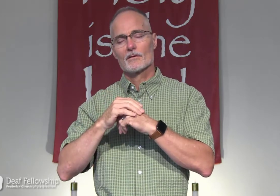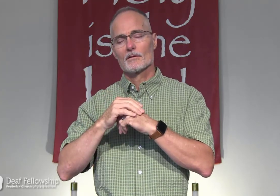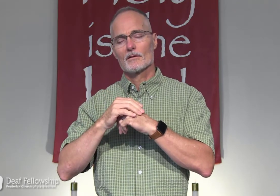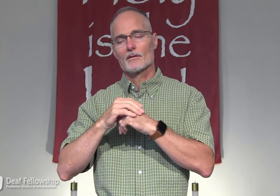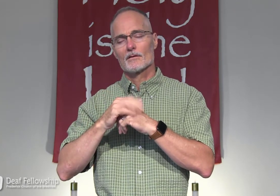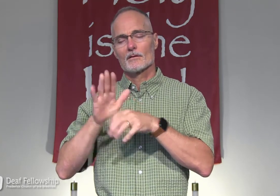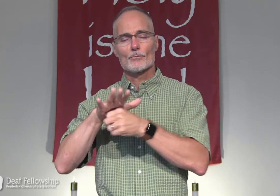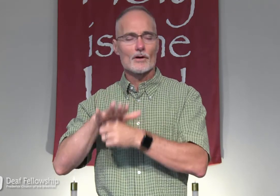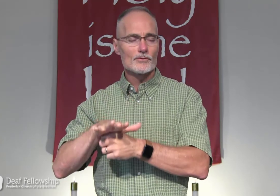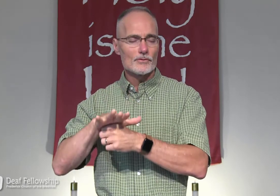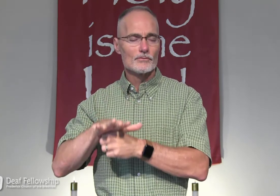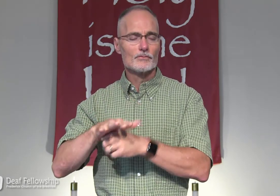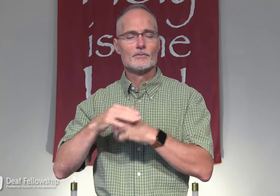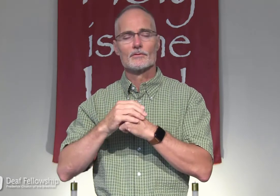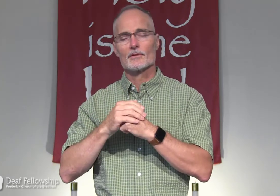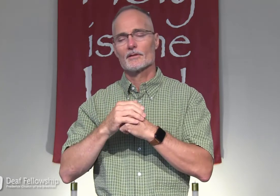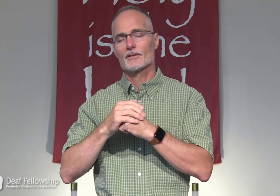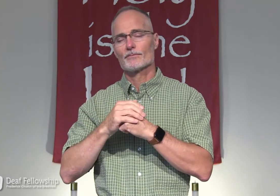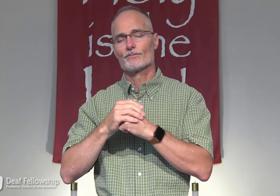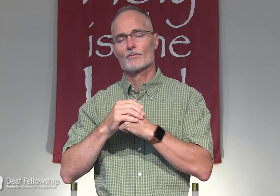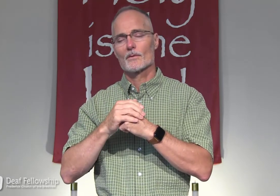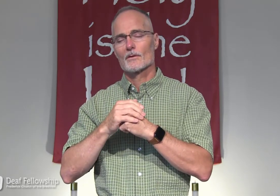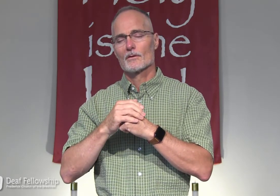the busyness, the pressures,